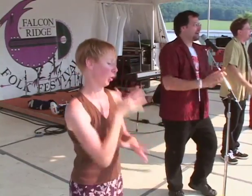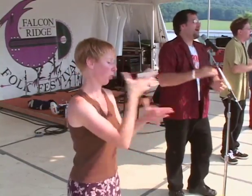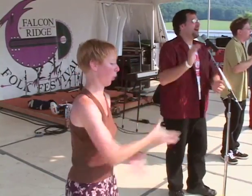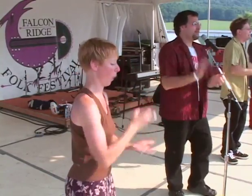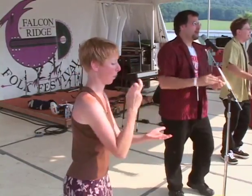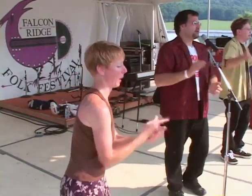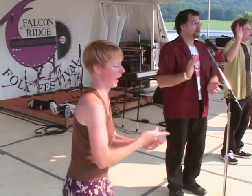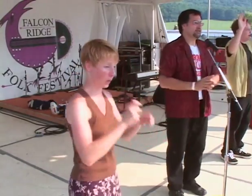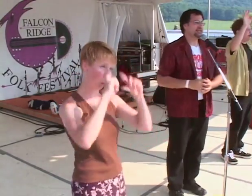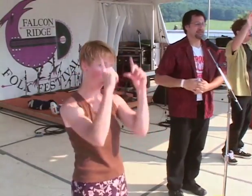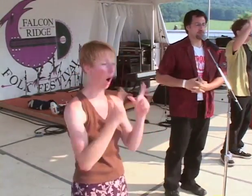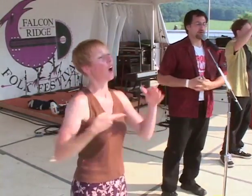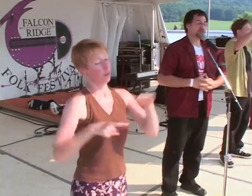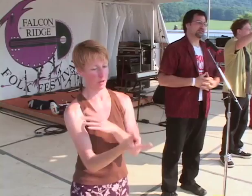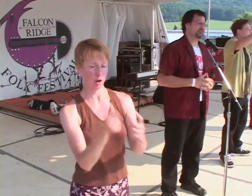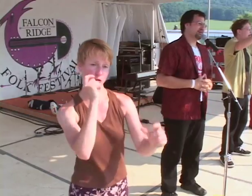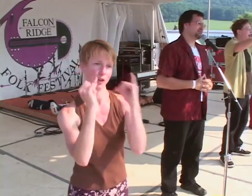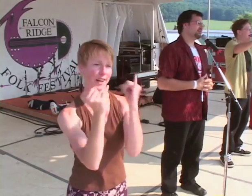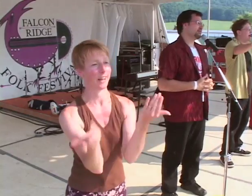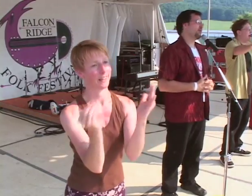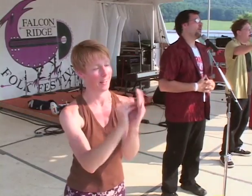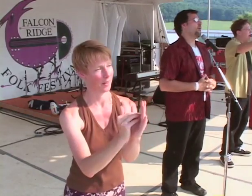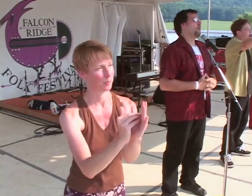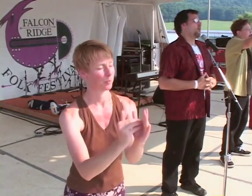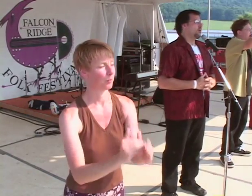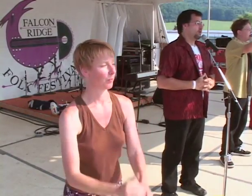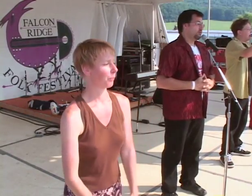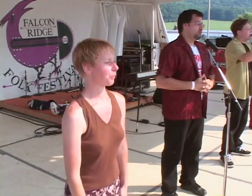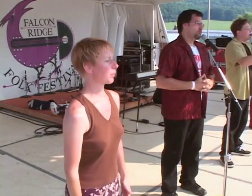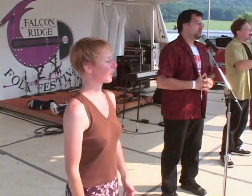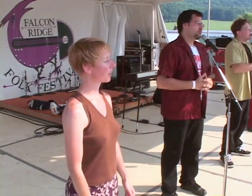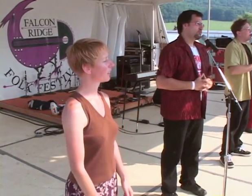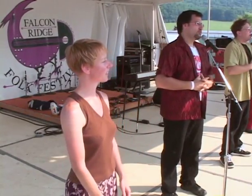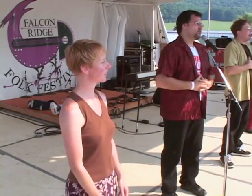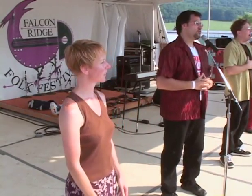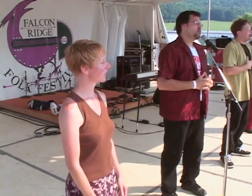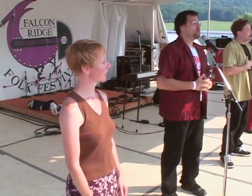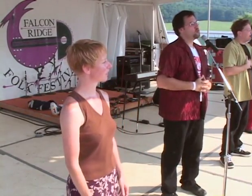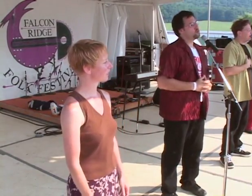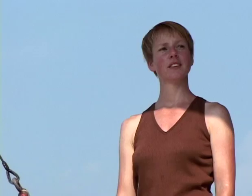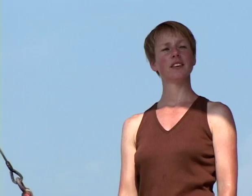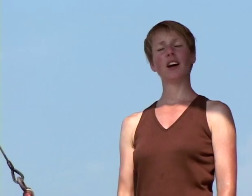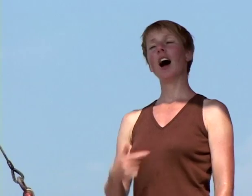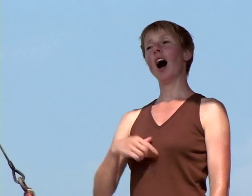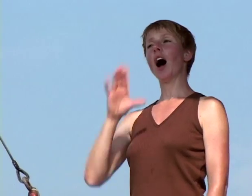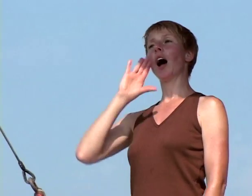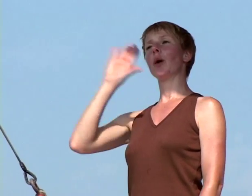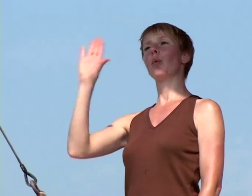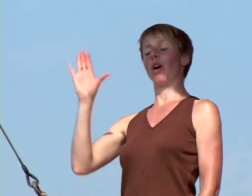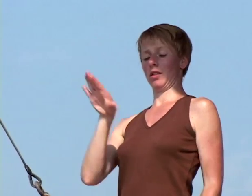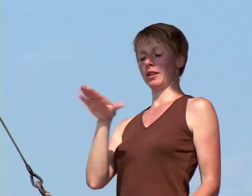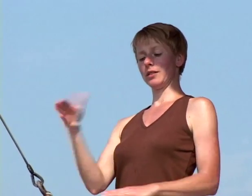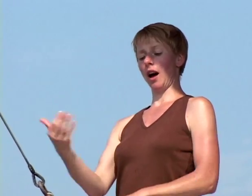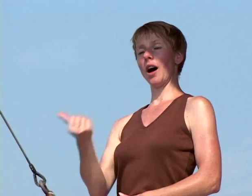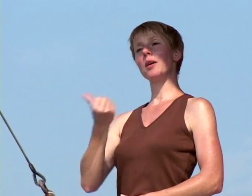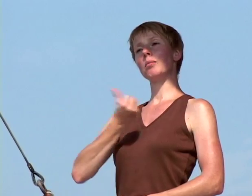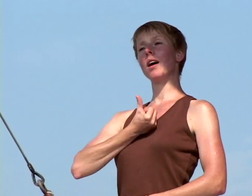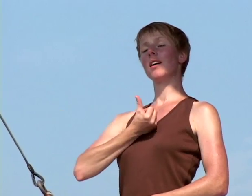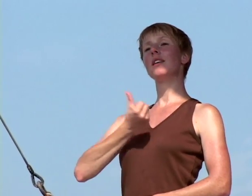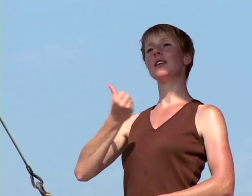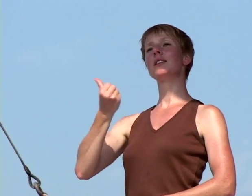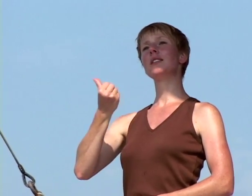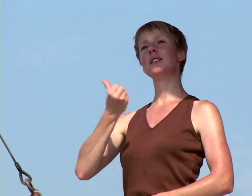out, wake up, and then go drinking once again. Someday soon I'll leave this world of pain